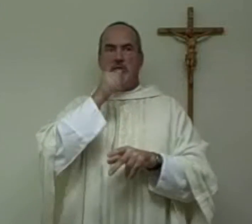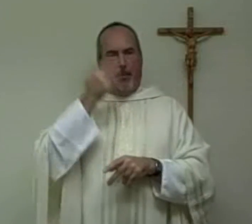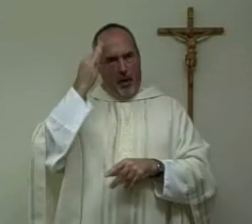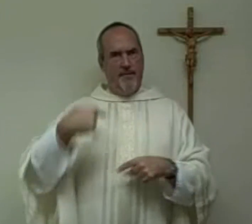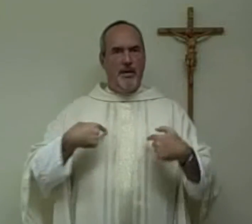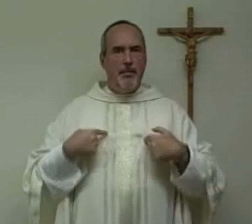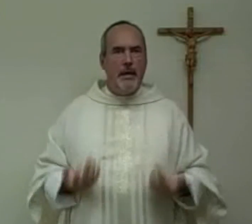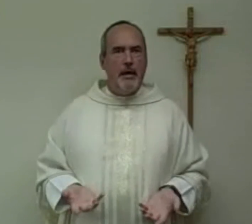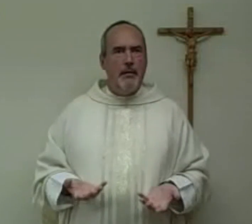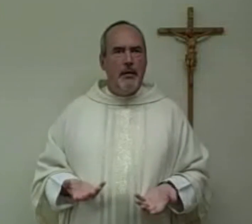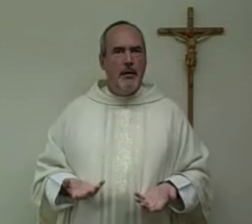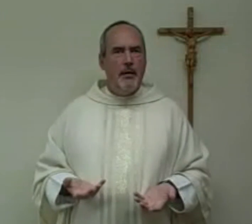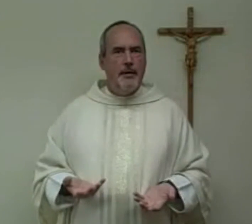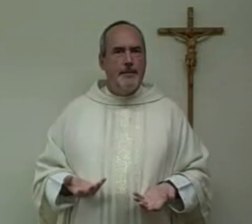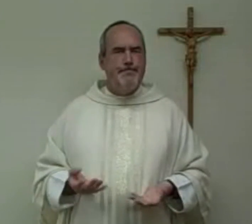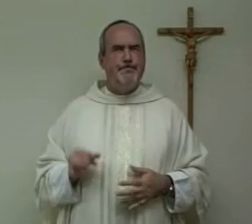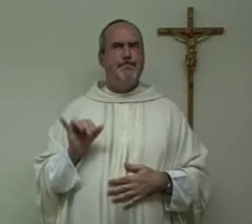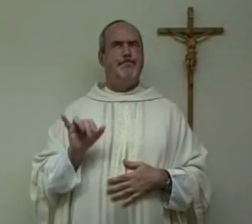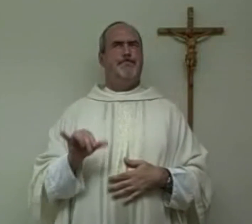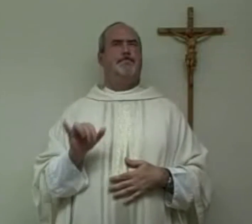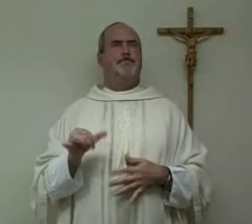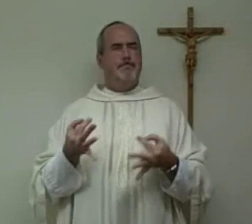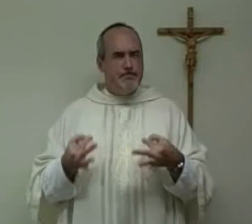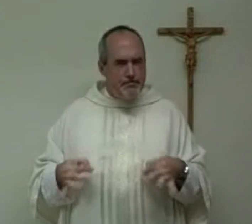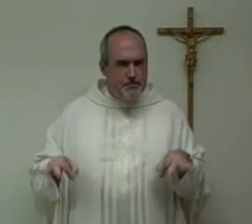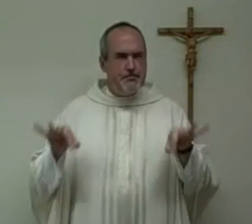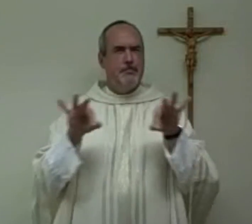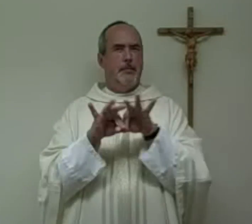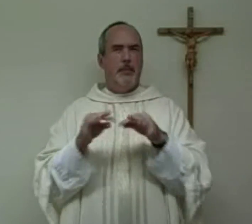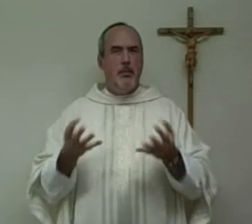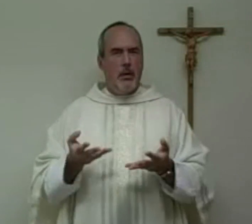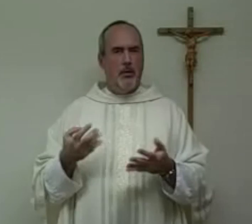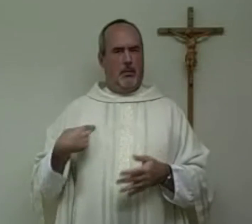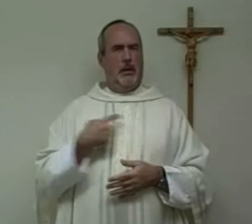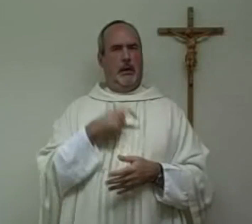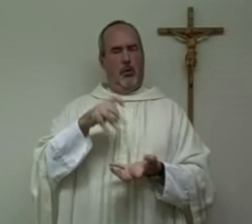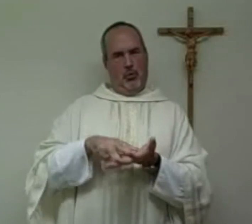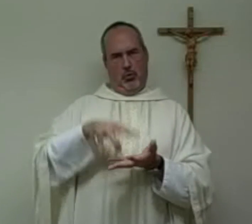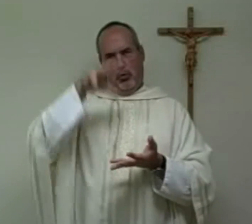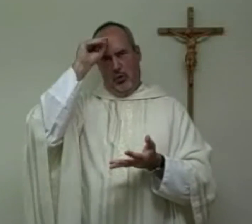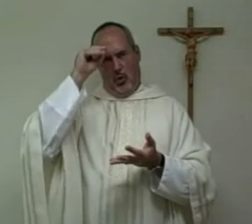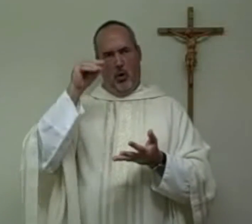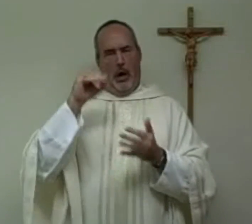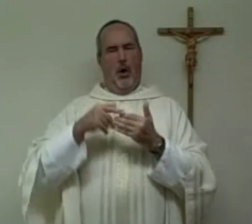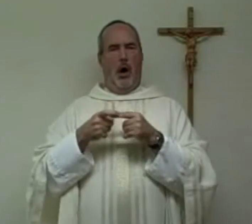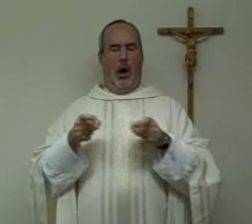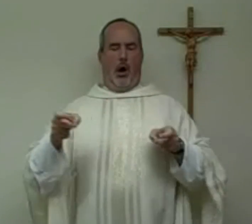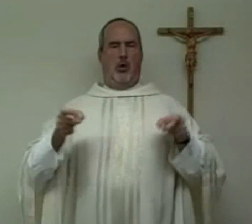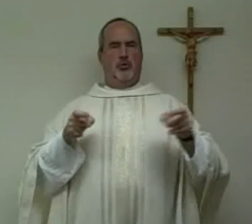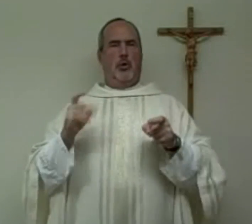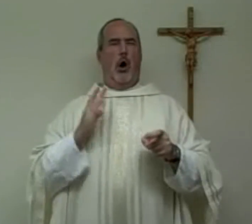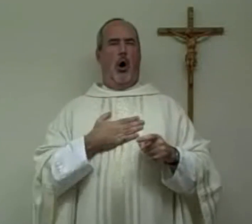I can cause bad consequences for other people and for myself. So it's important that we learn how